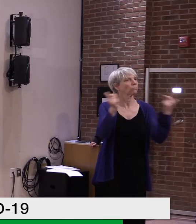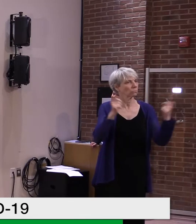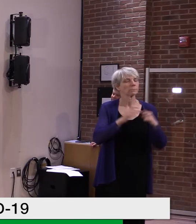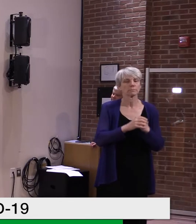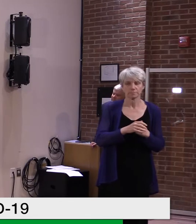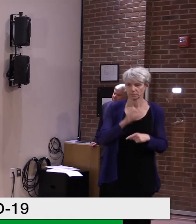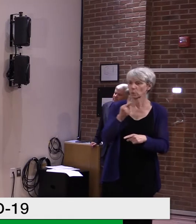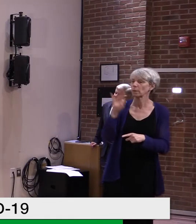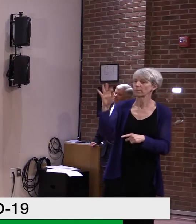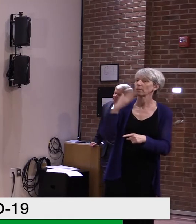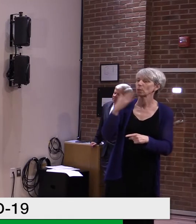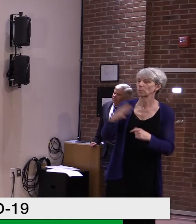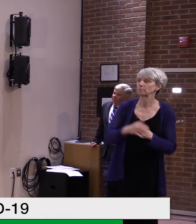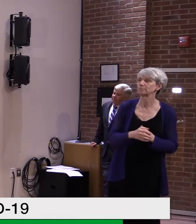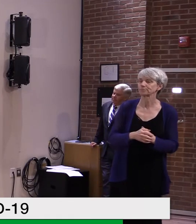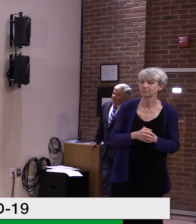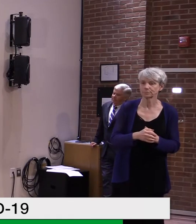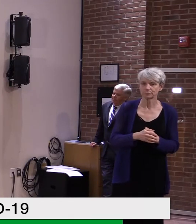All right. Thank you.